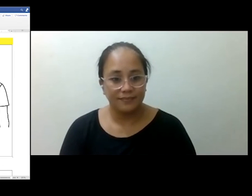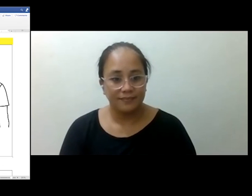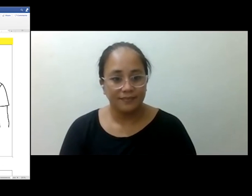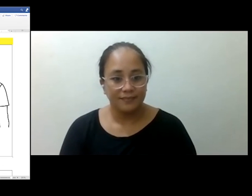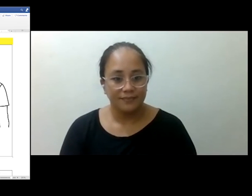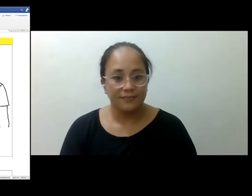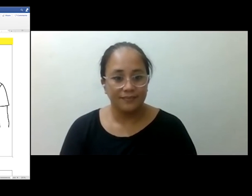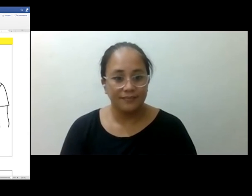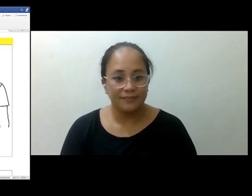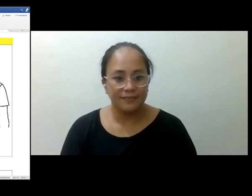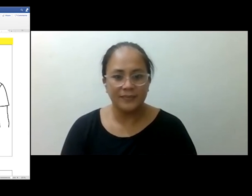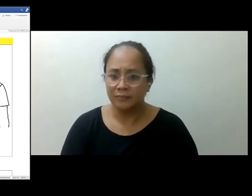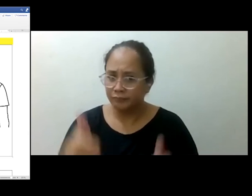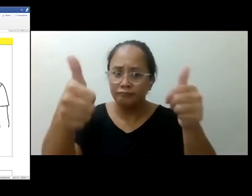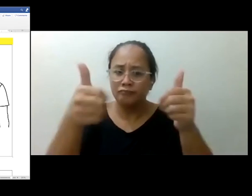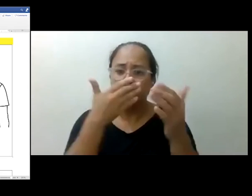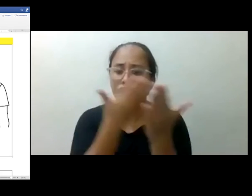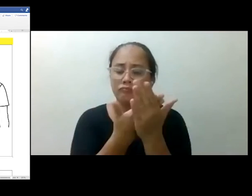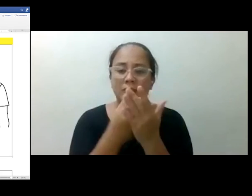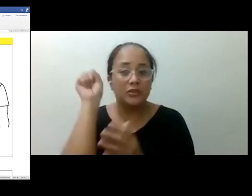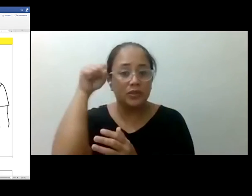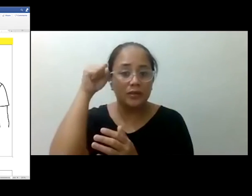Yeah, I think that's good, Chuck.